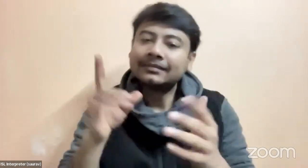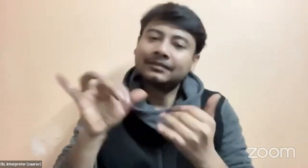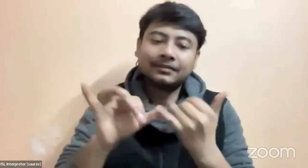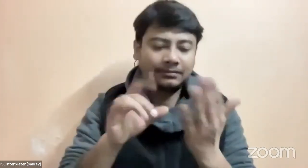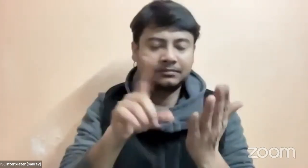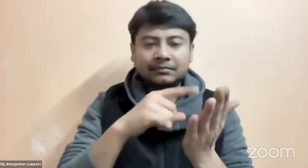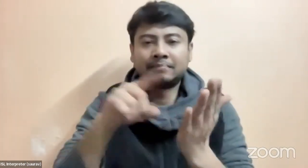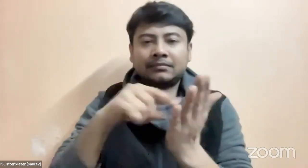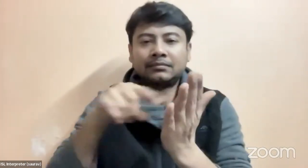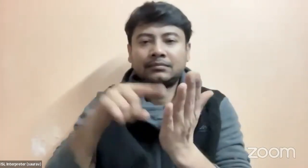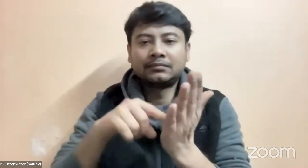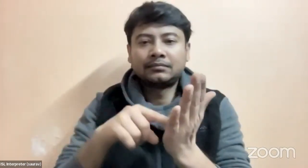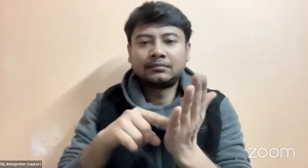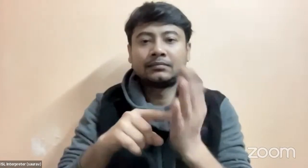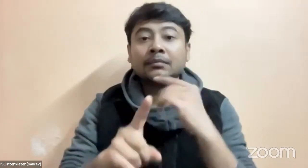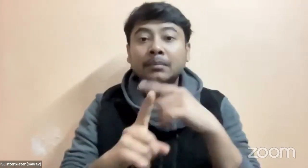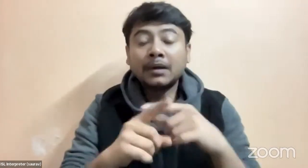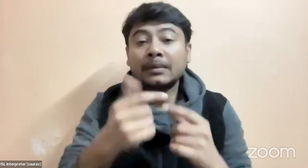And you should use proper pen.